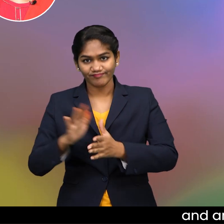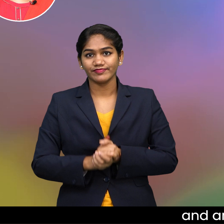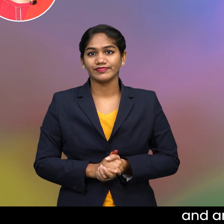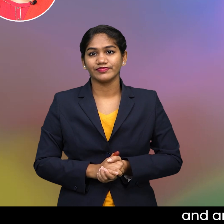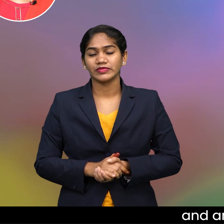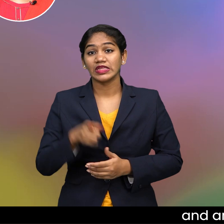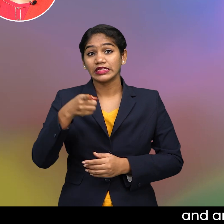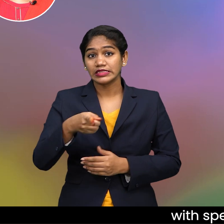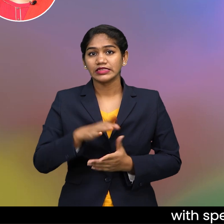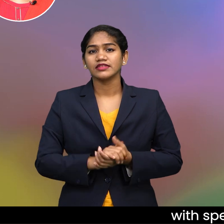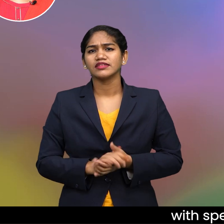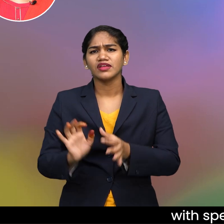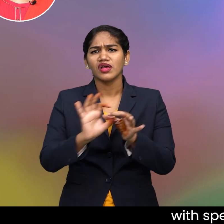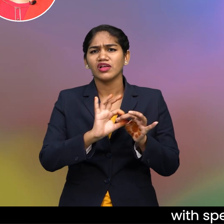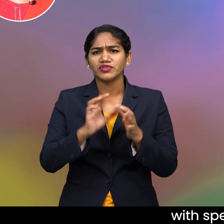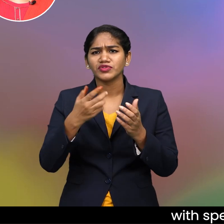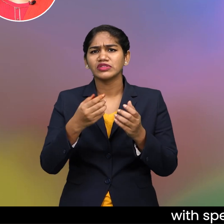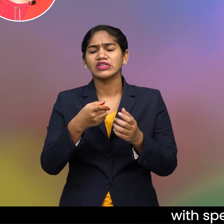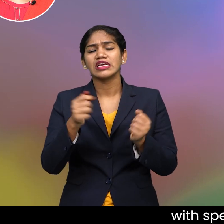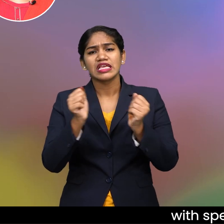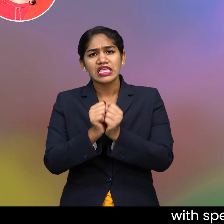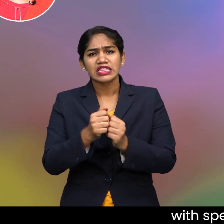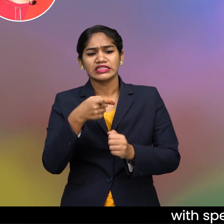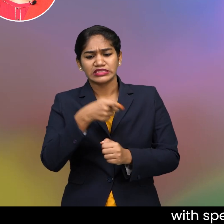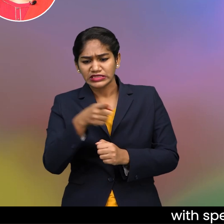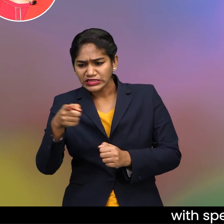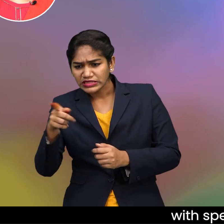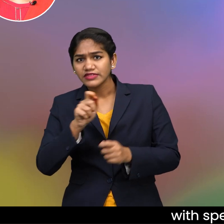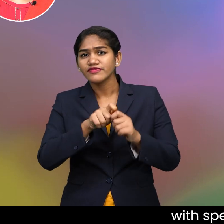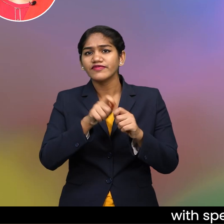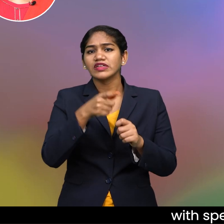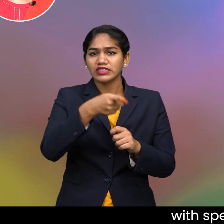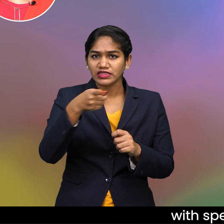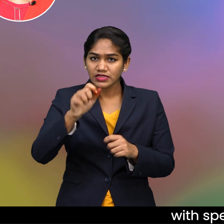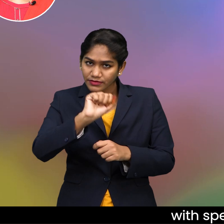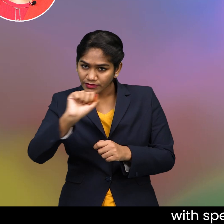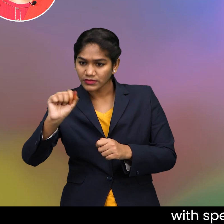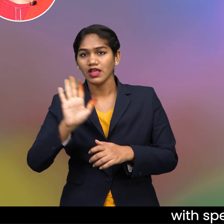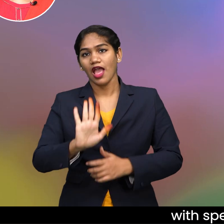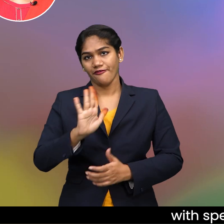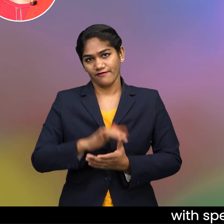and are associated with specific functions.